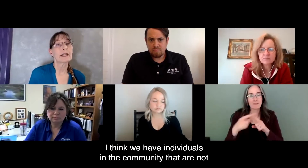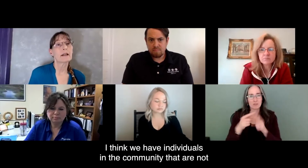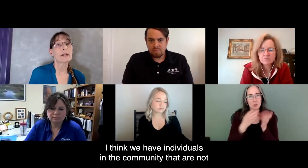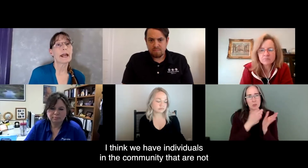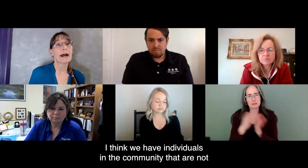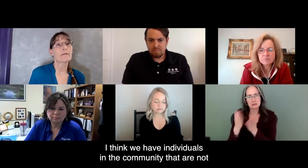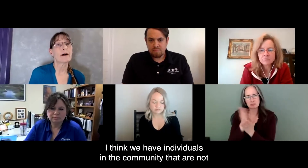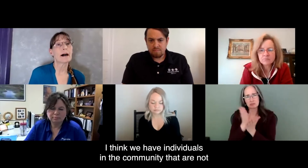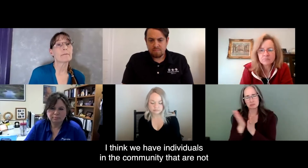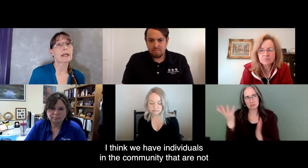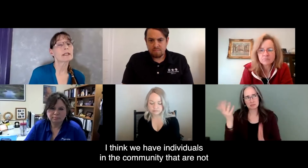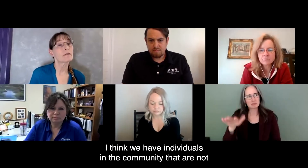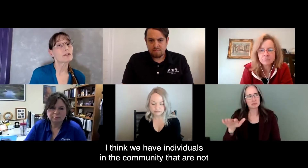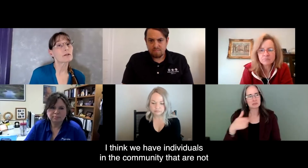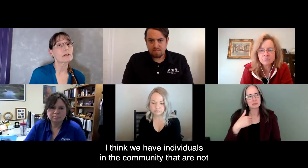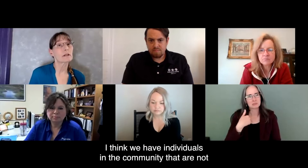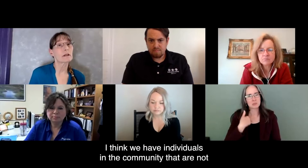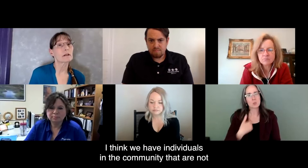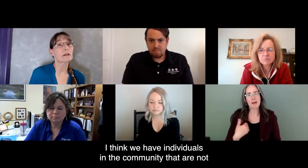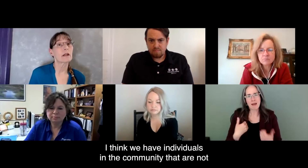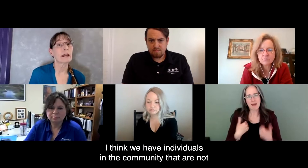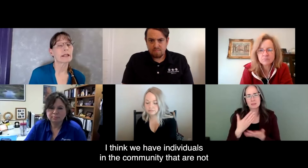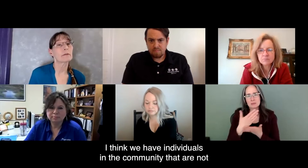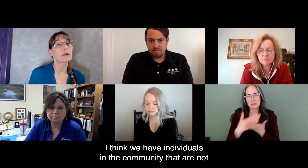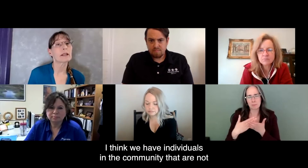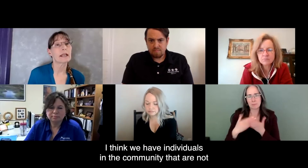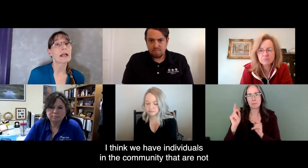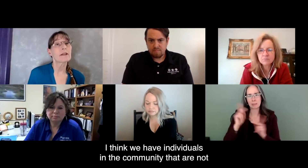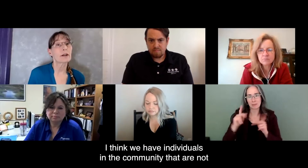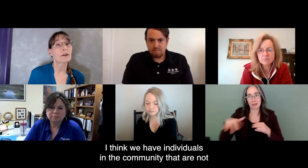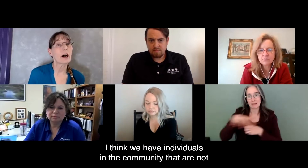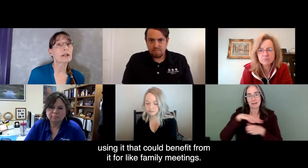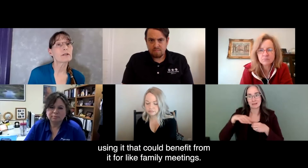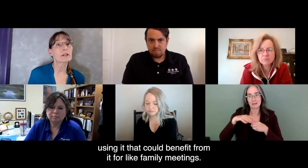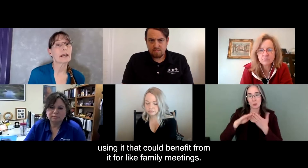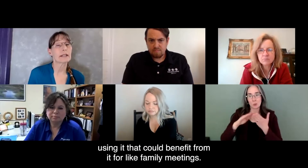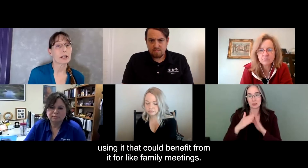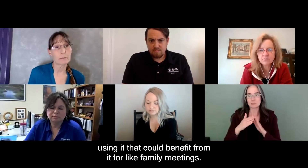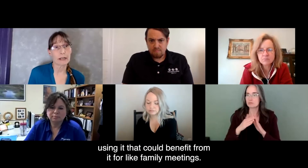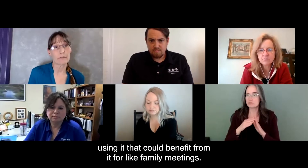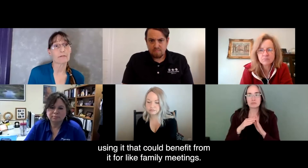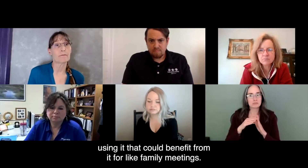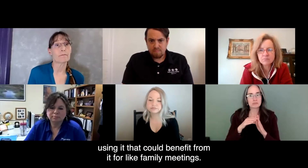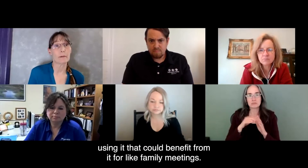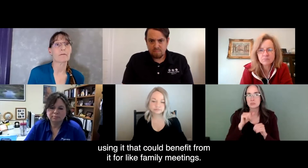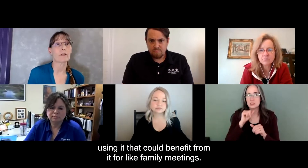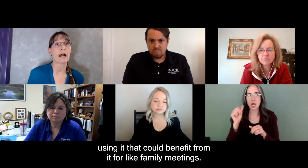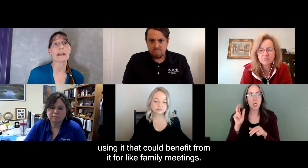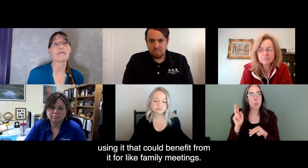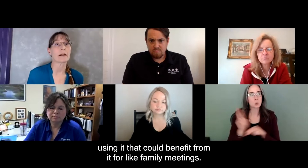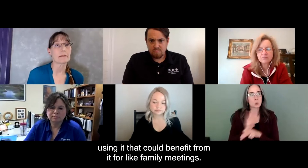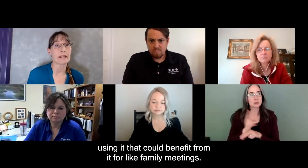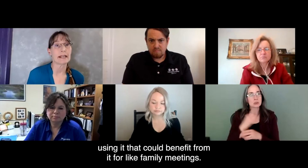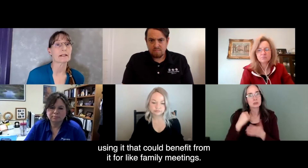I think we have individuals in the community that are not using it that could benefit from it, from